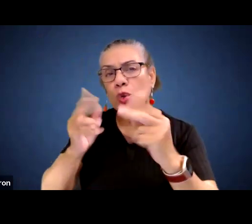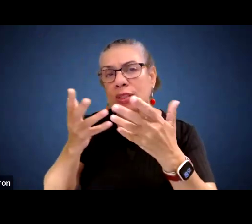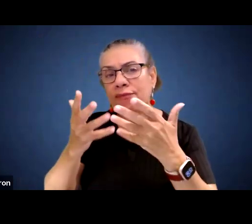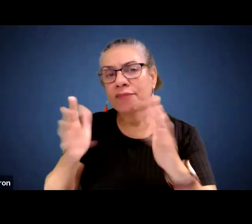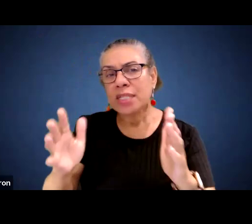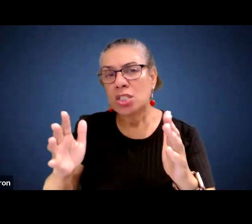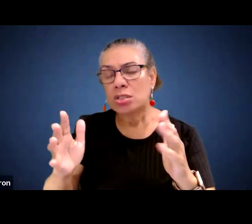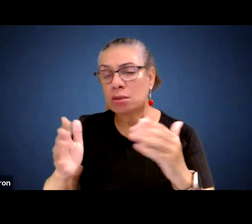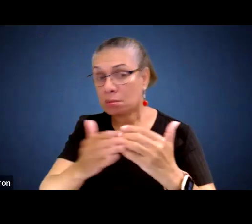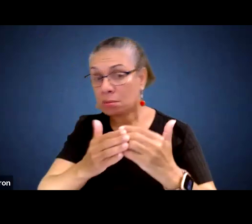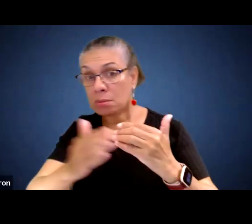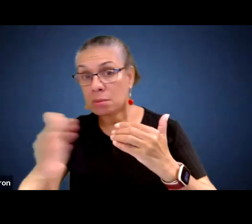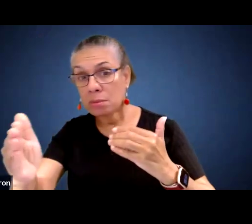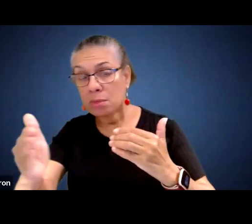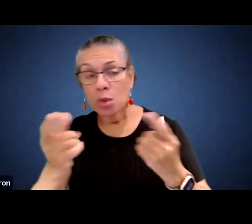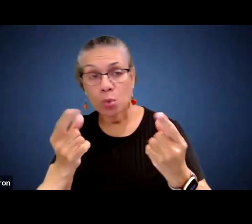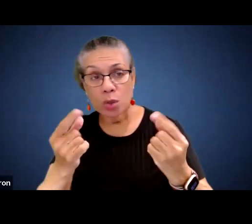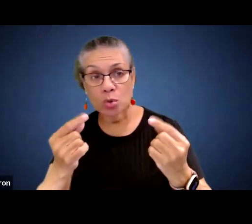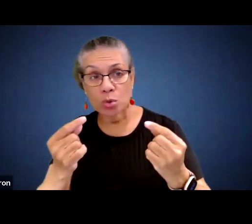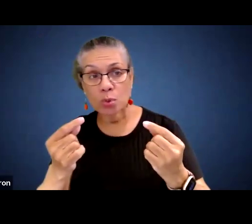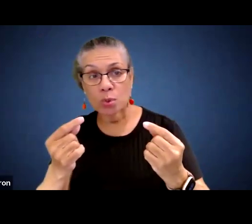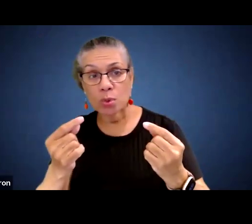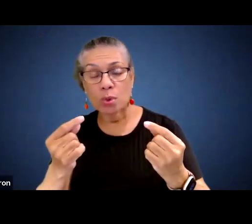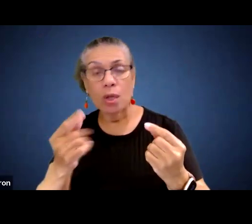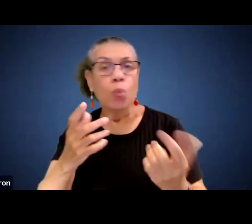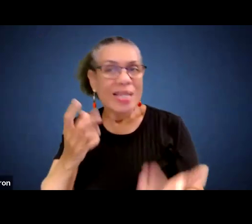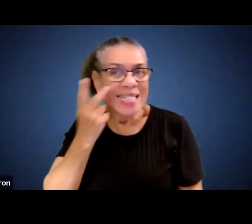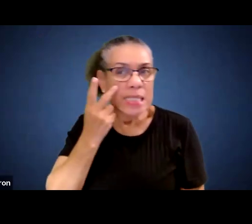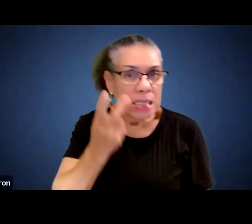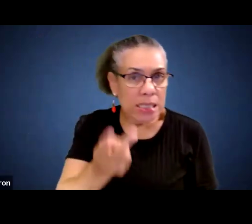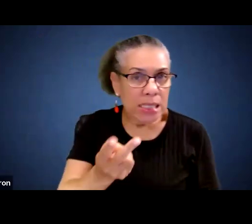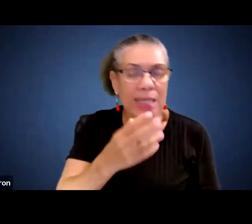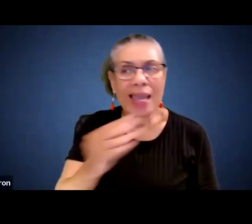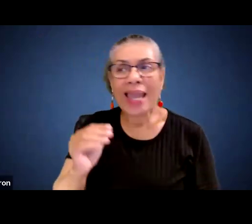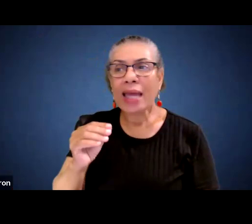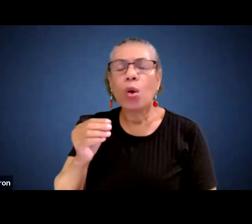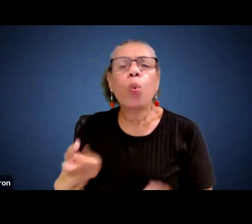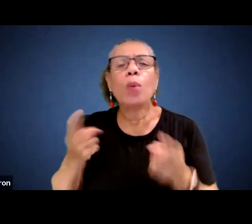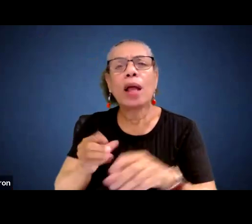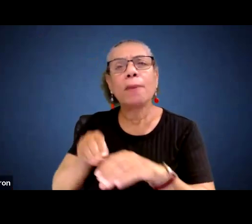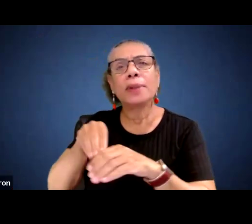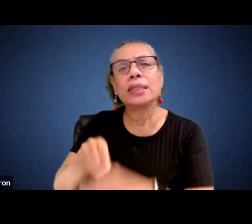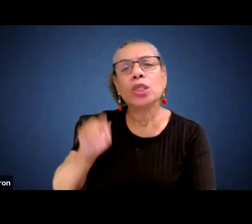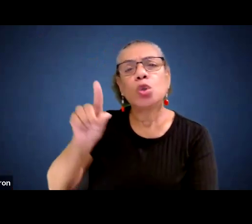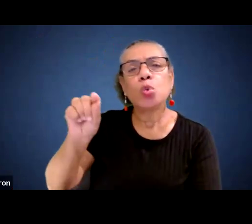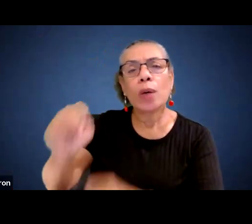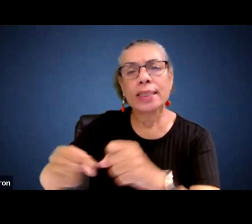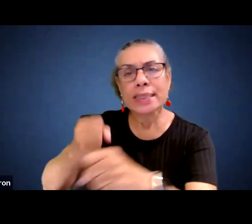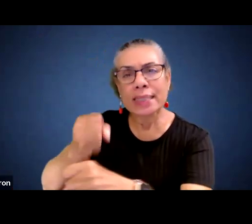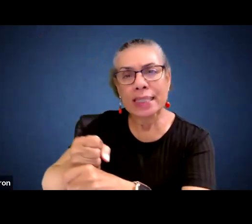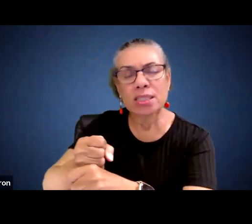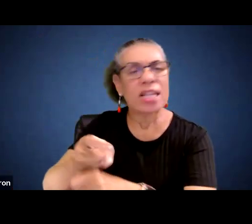that's enforceable and something that we can see, and something 20 years from now, if somebody decides to change it, they